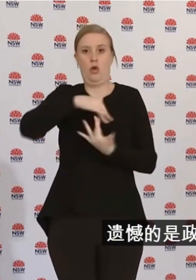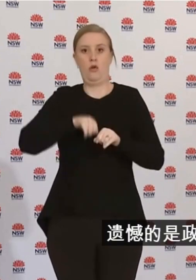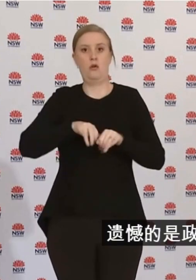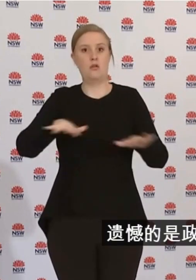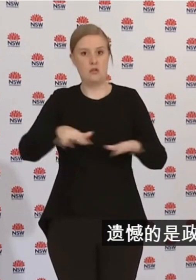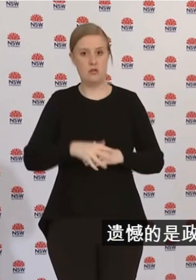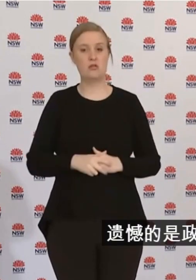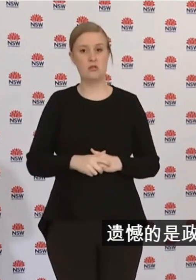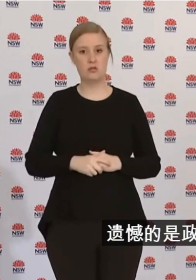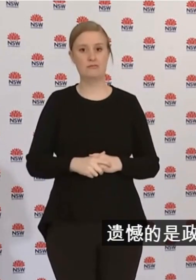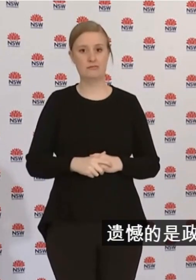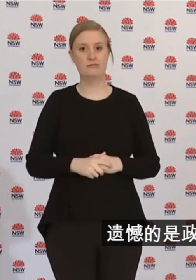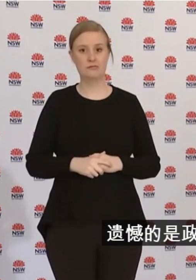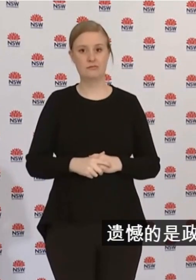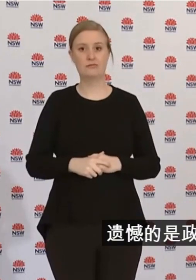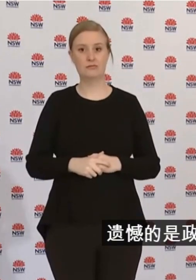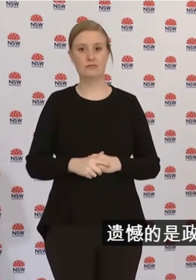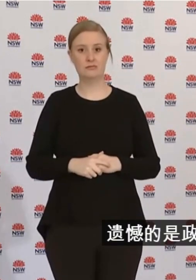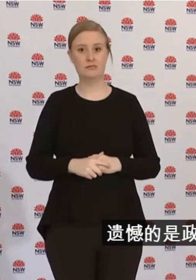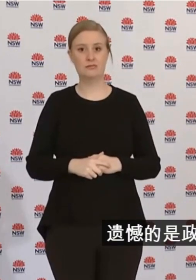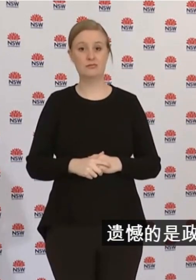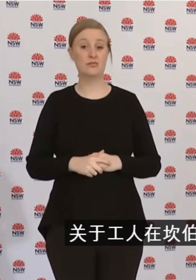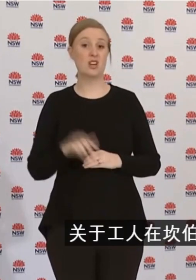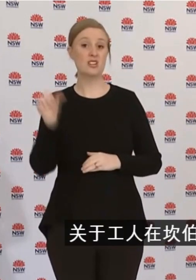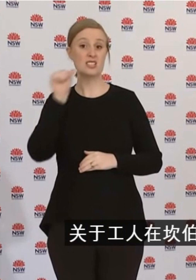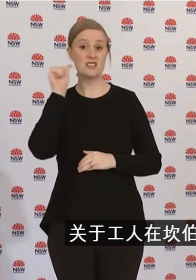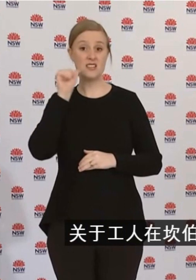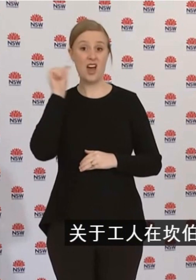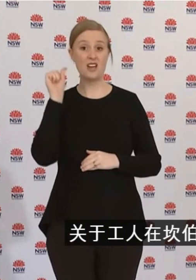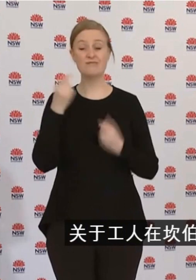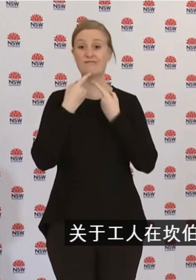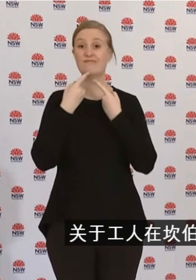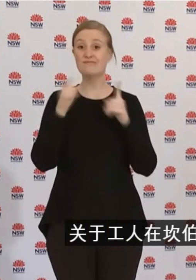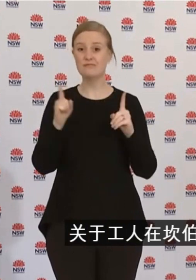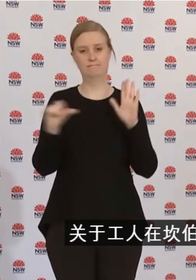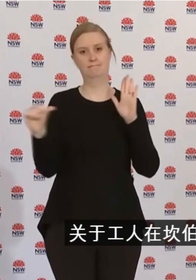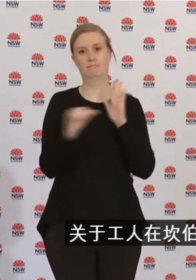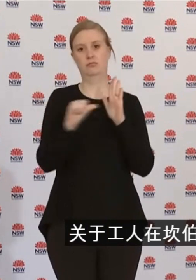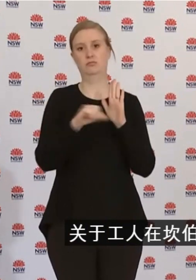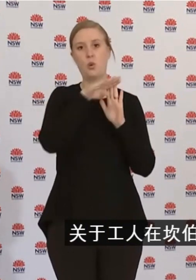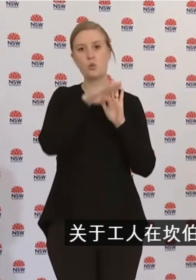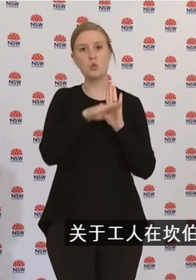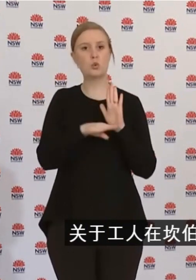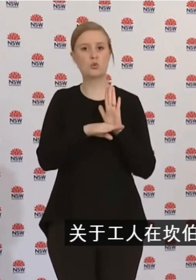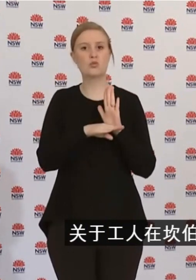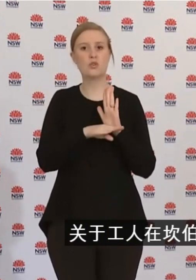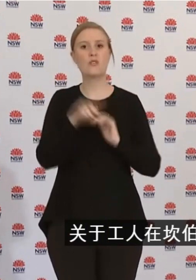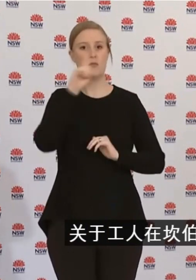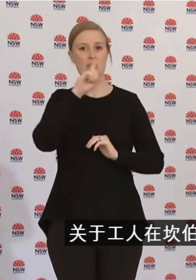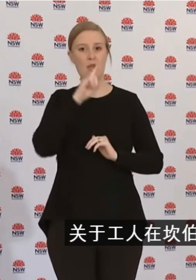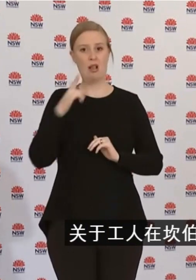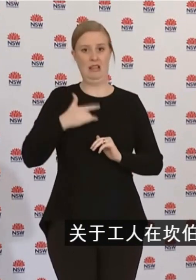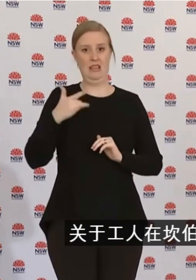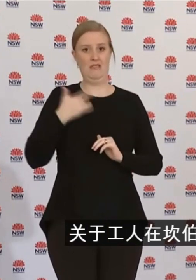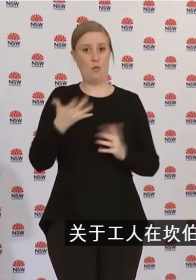regretfully, the government had to place further restrictions on movements of workers outside the